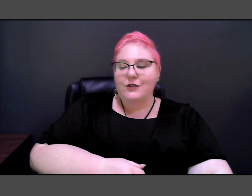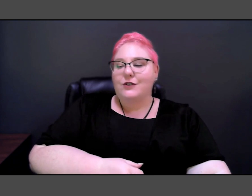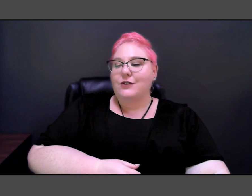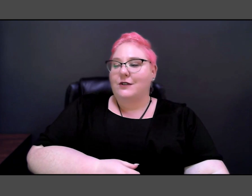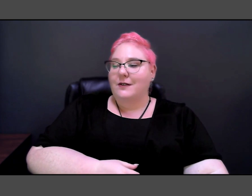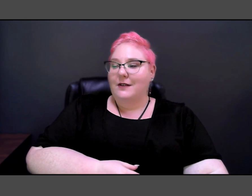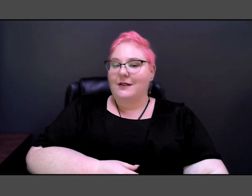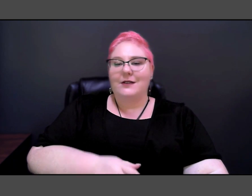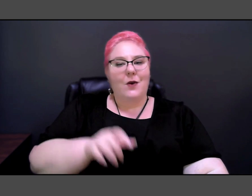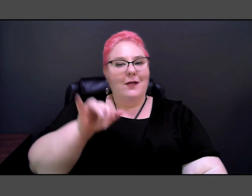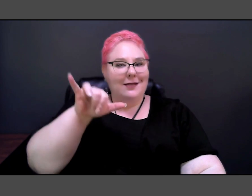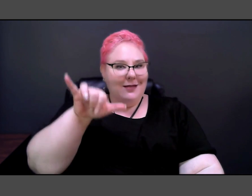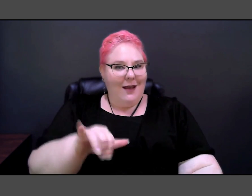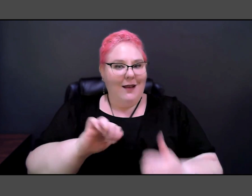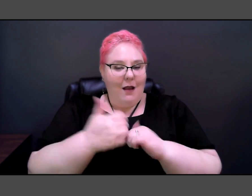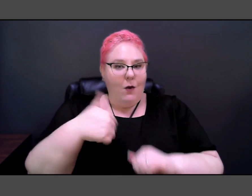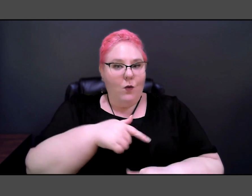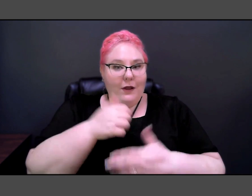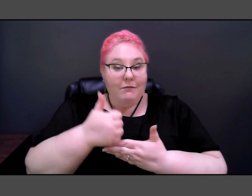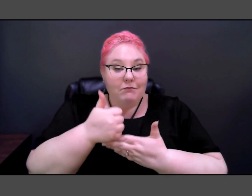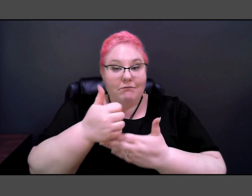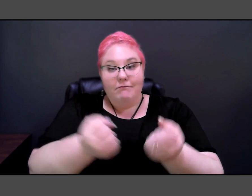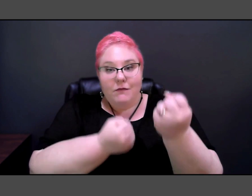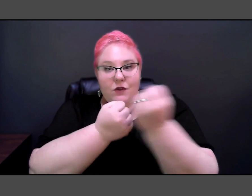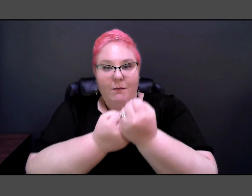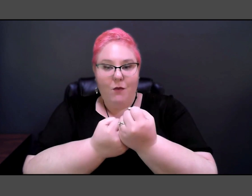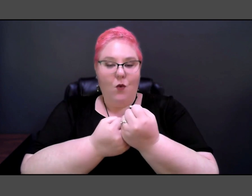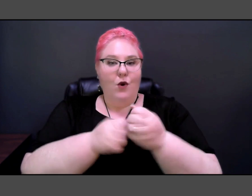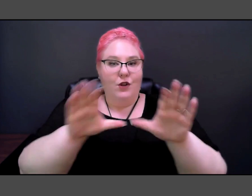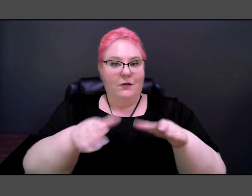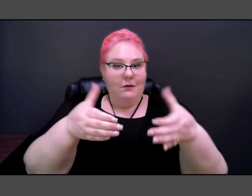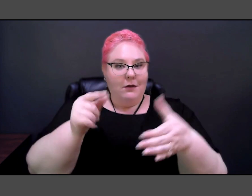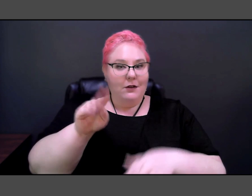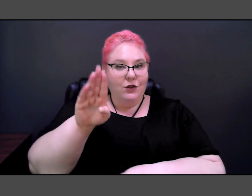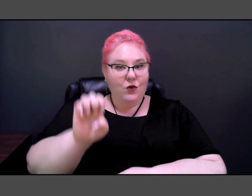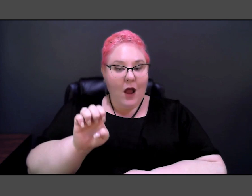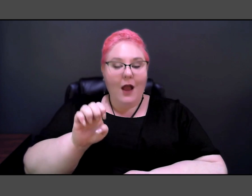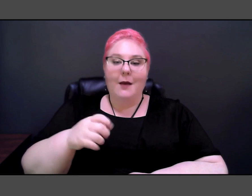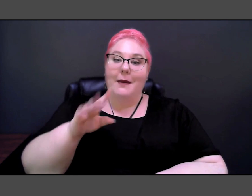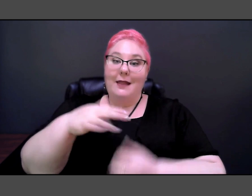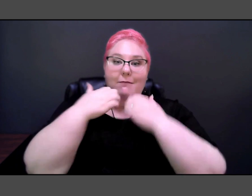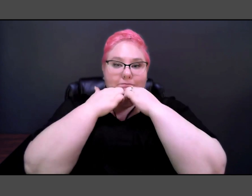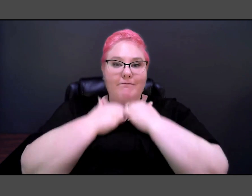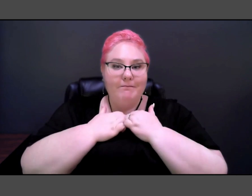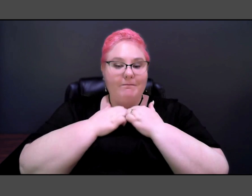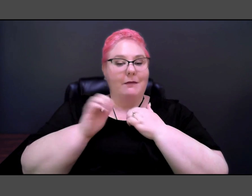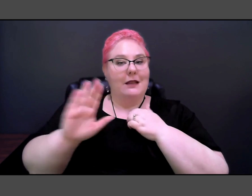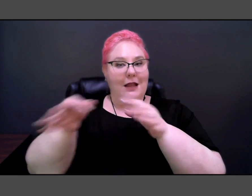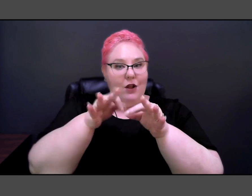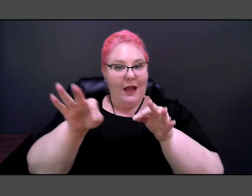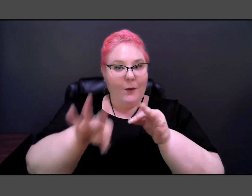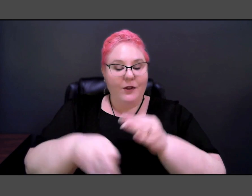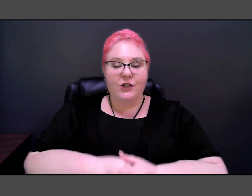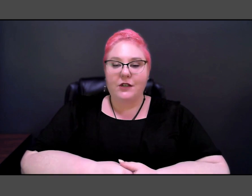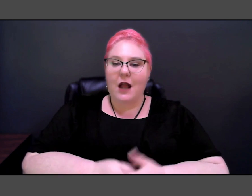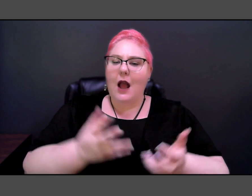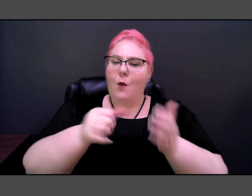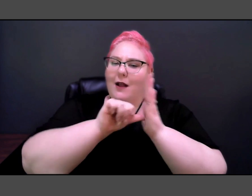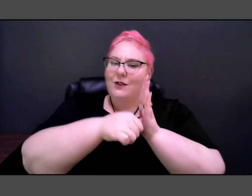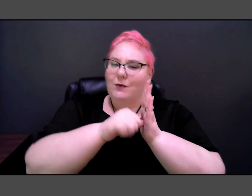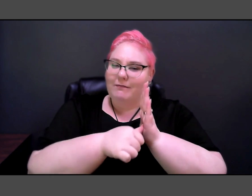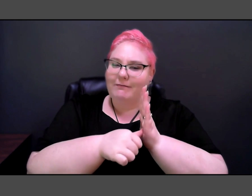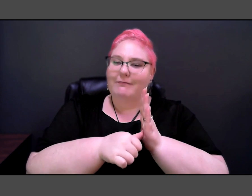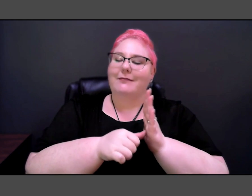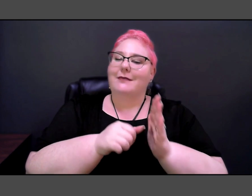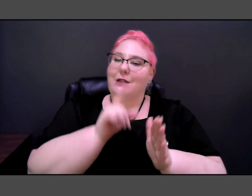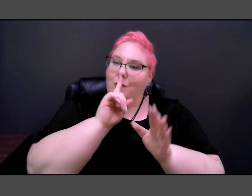can support tribes in their efforts to preserve their language. But I want to emphasize that it's incredibly important for the tribes